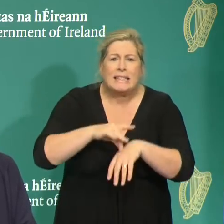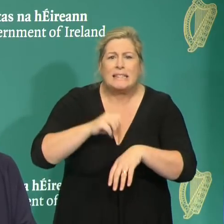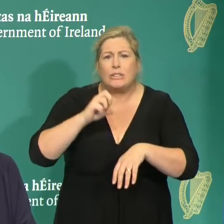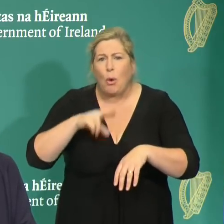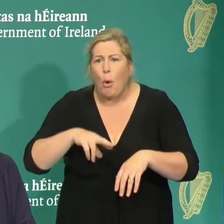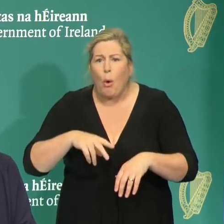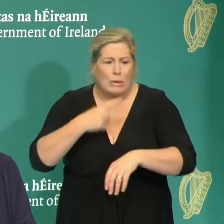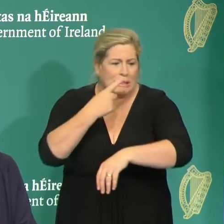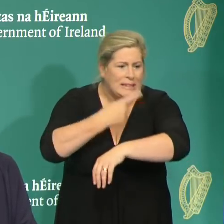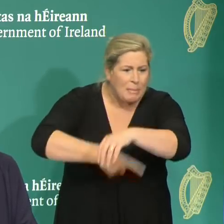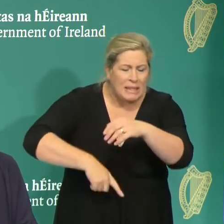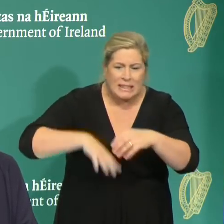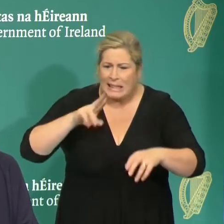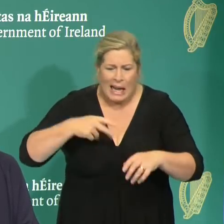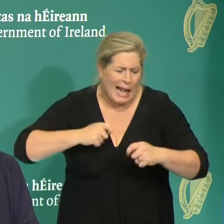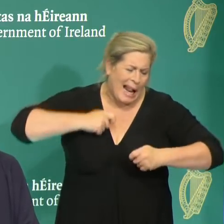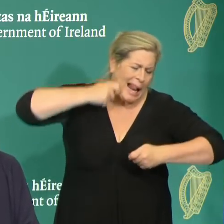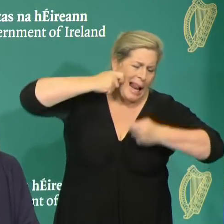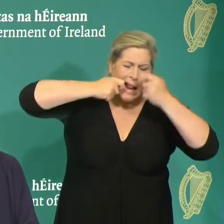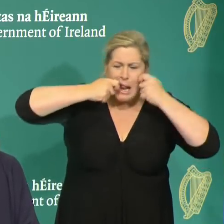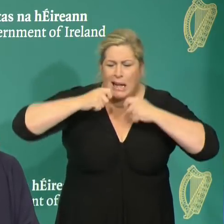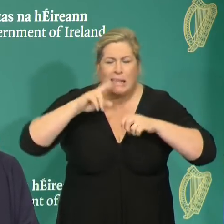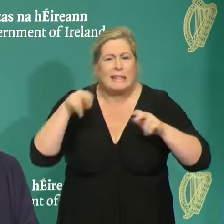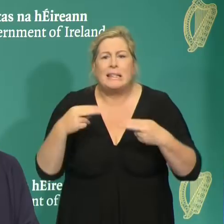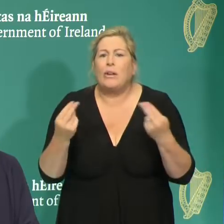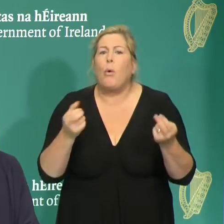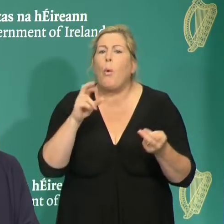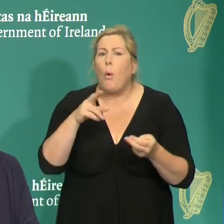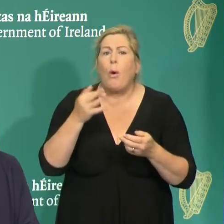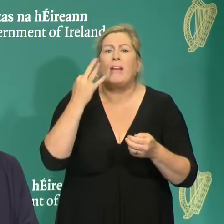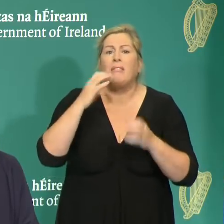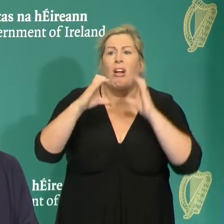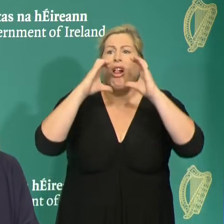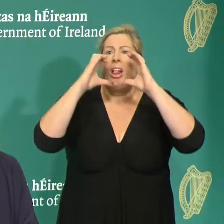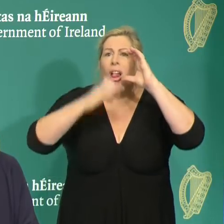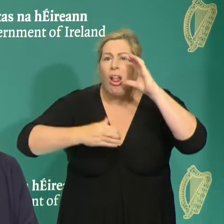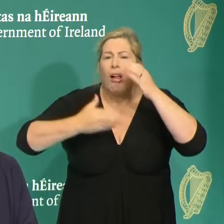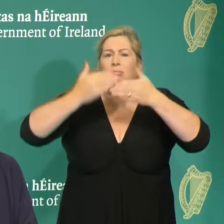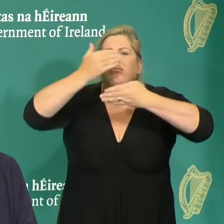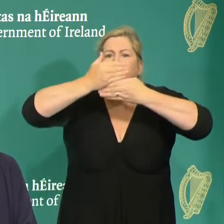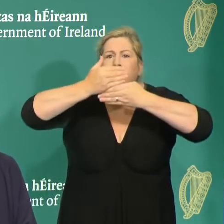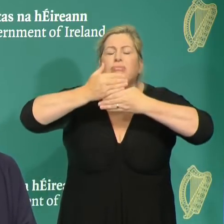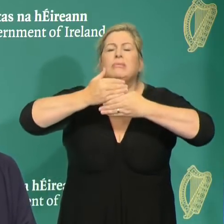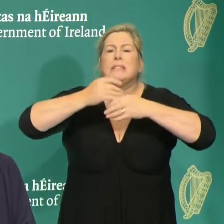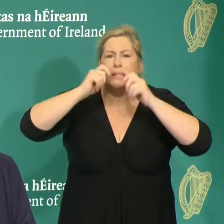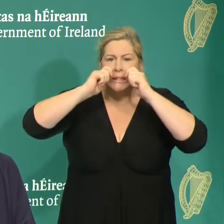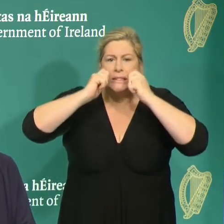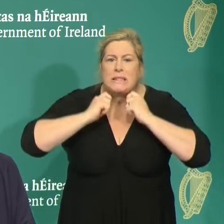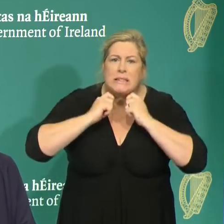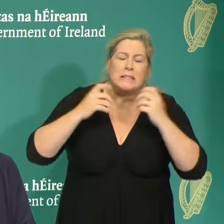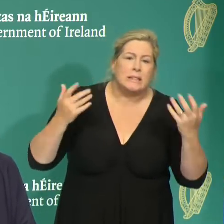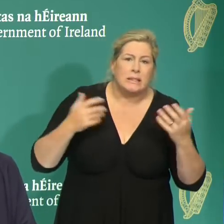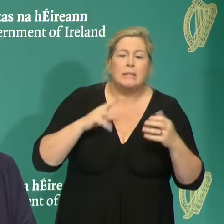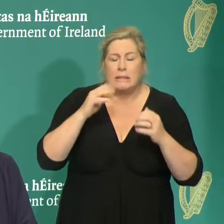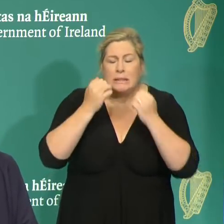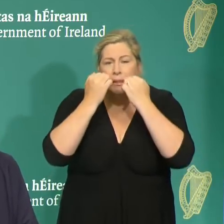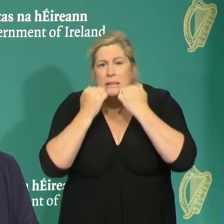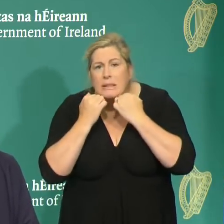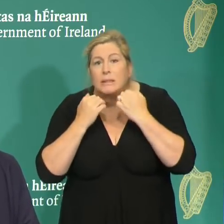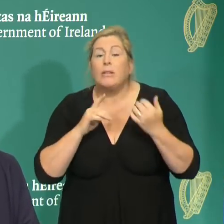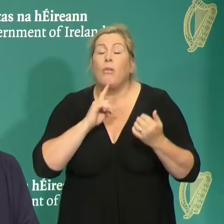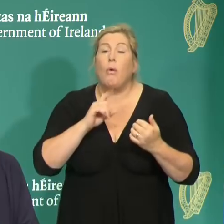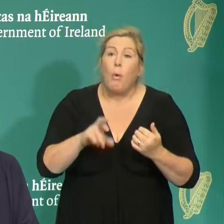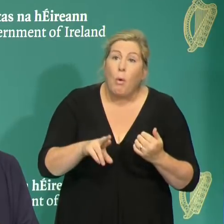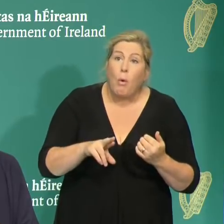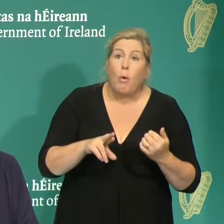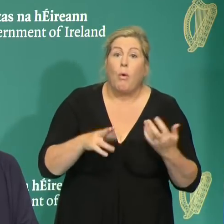severe distress, or a person needs to communicate with another person who has difficulties communicating, or